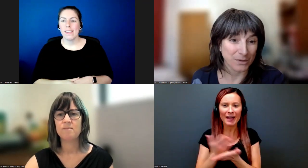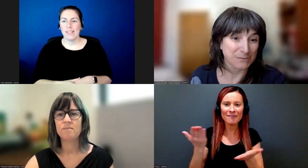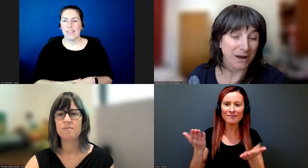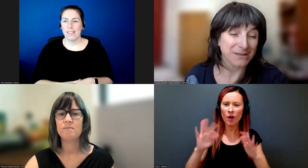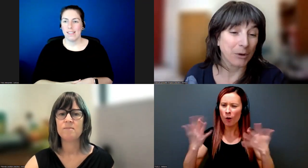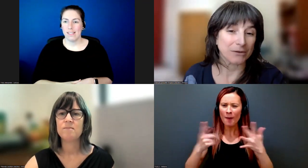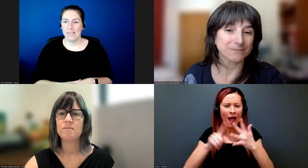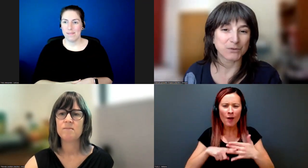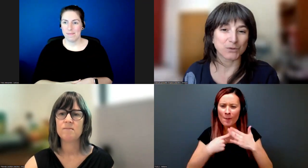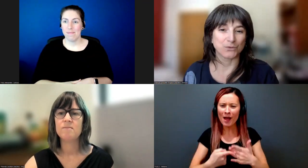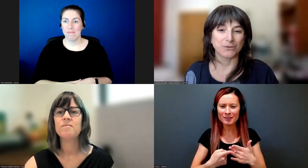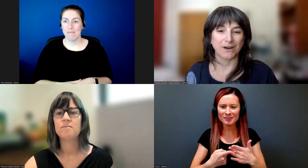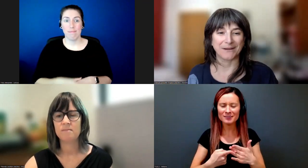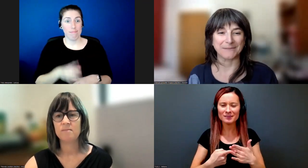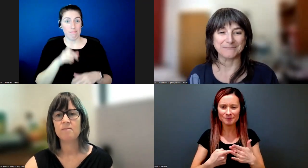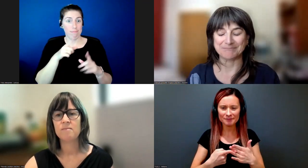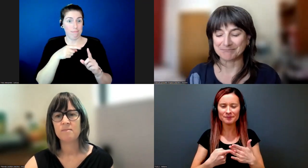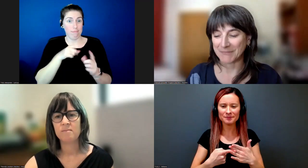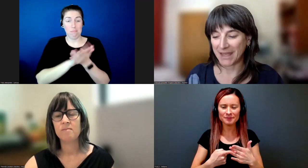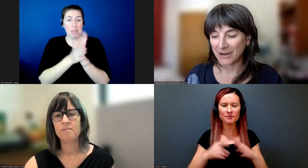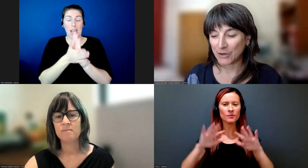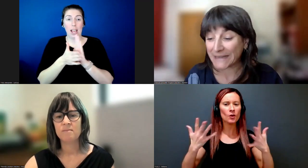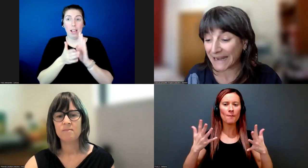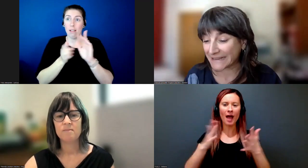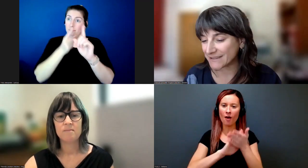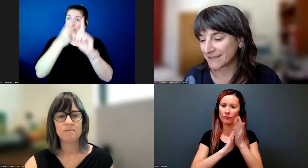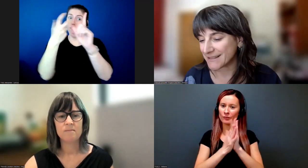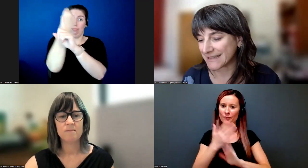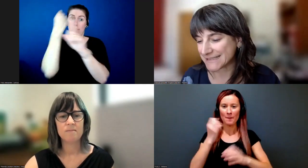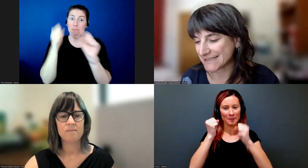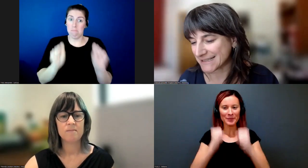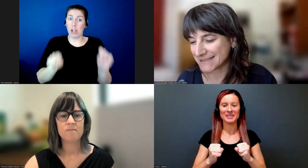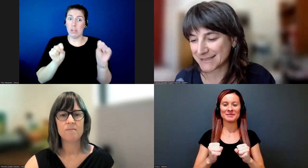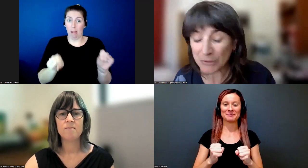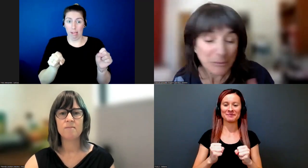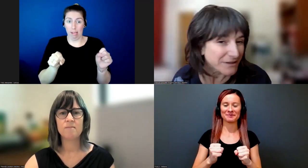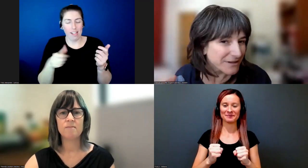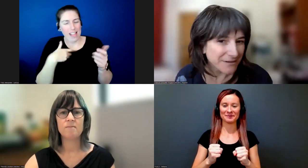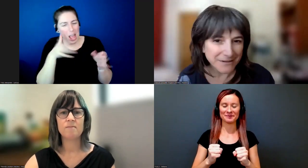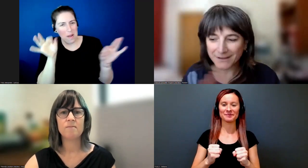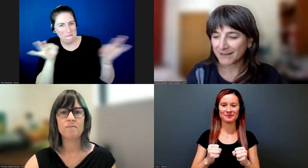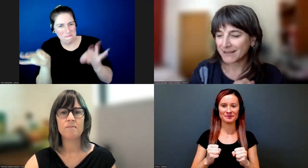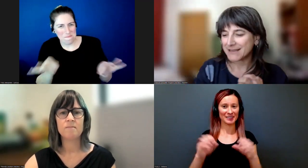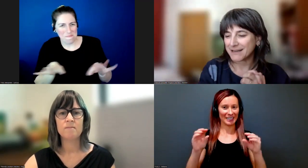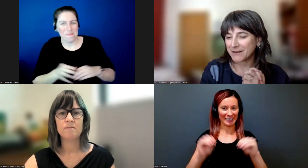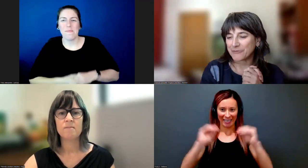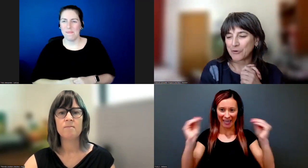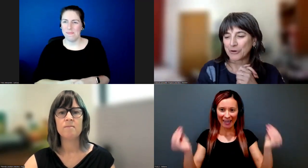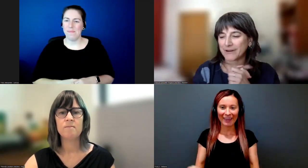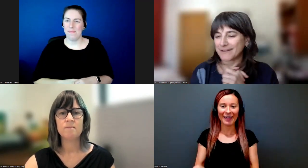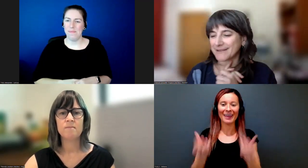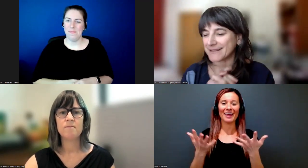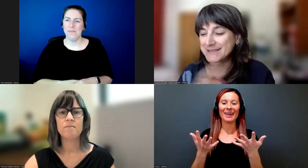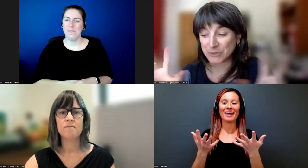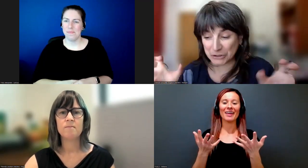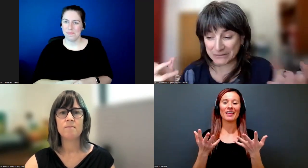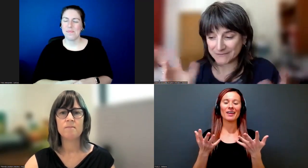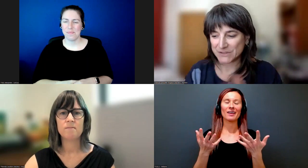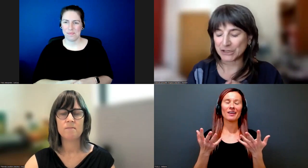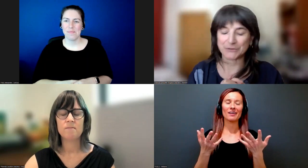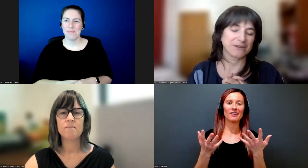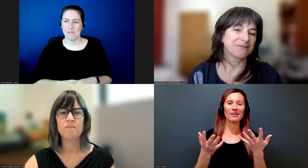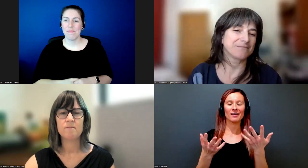how it was possible to create this supplement for